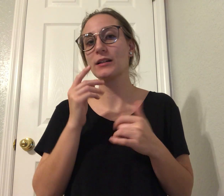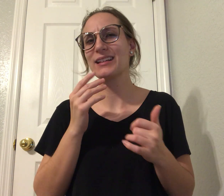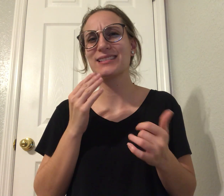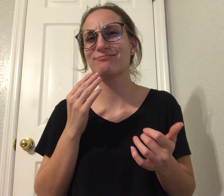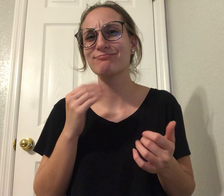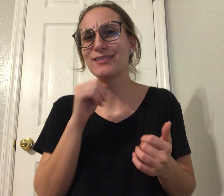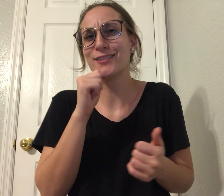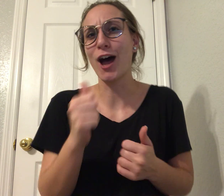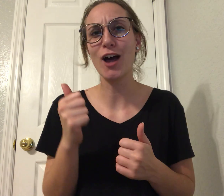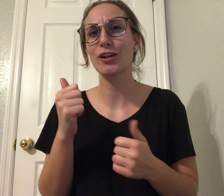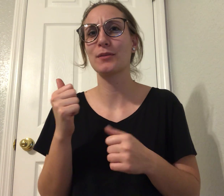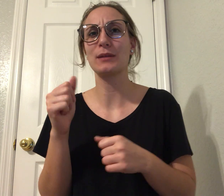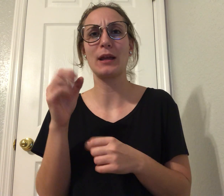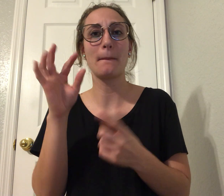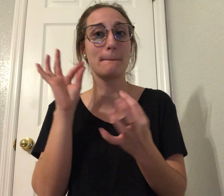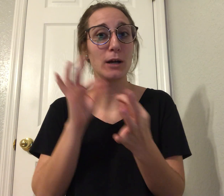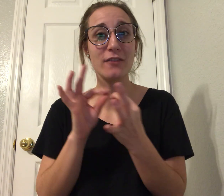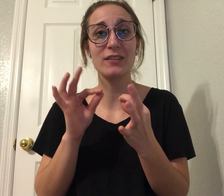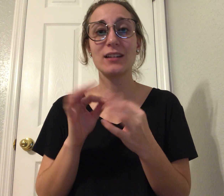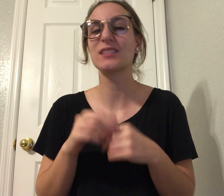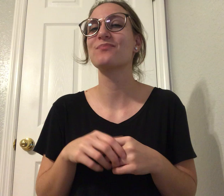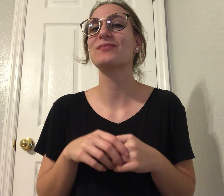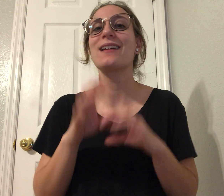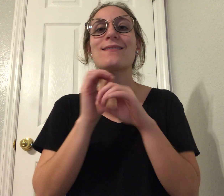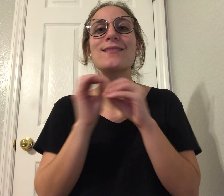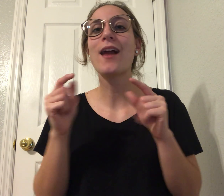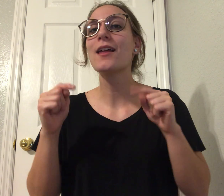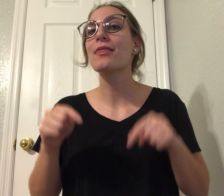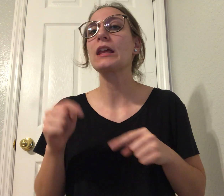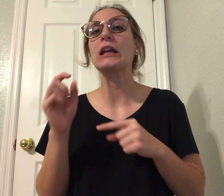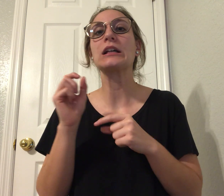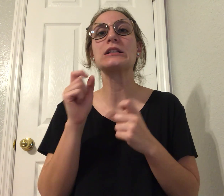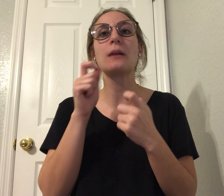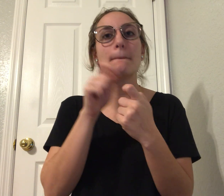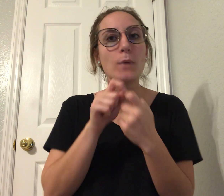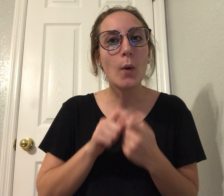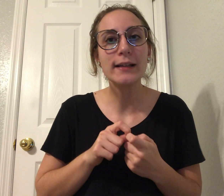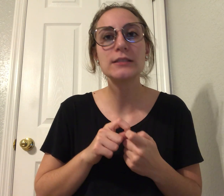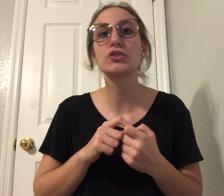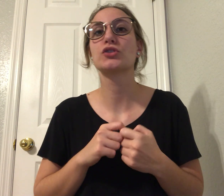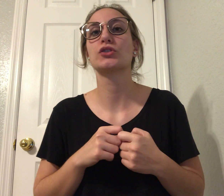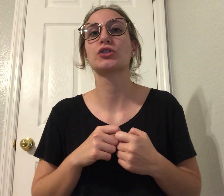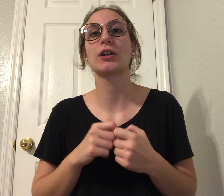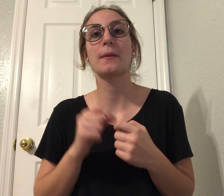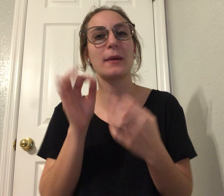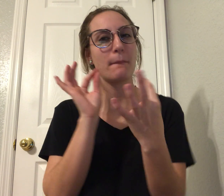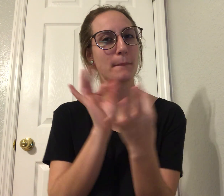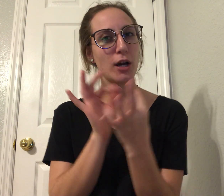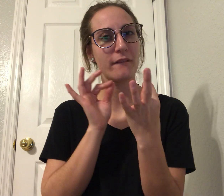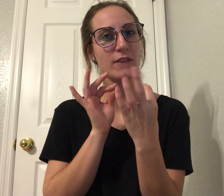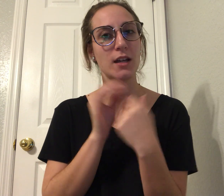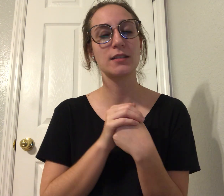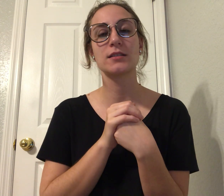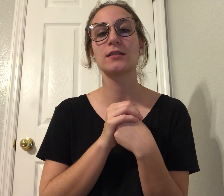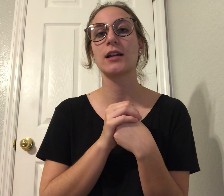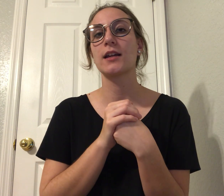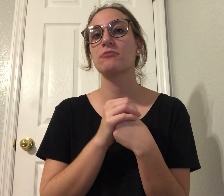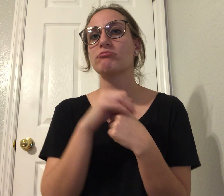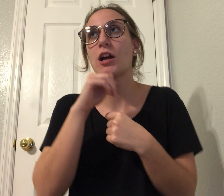of these points, by the way, should not be stressful. You're not going to do all of them at the same time every day. You mix them in, you